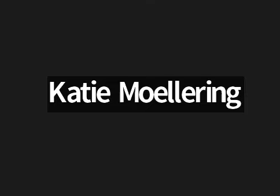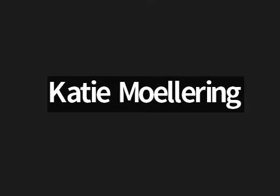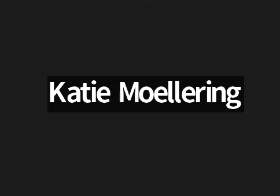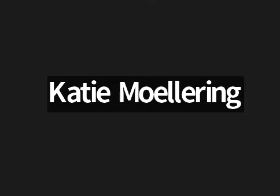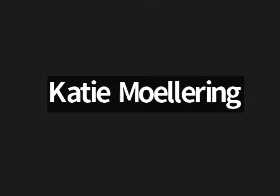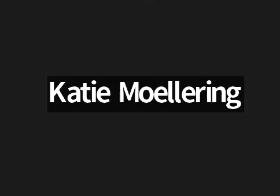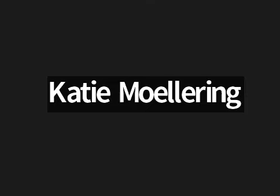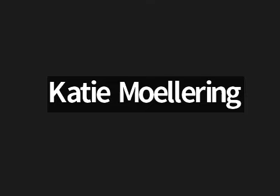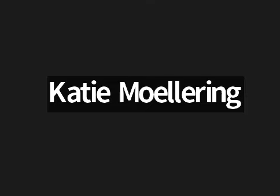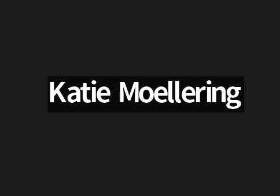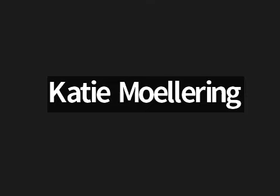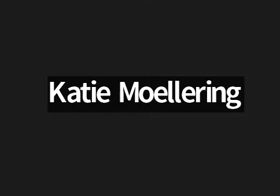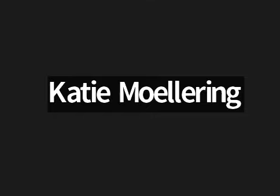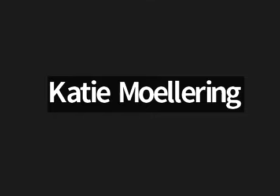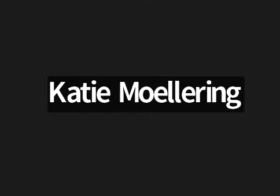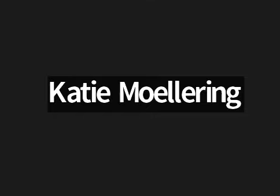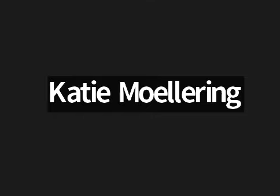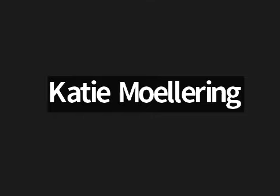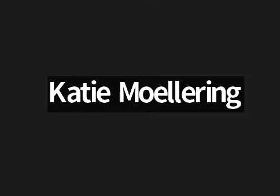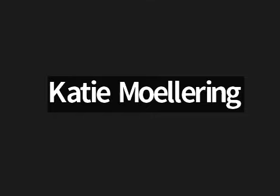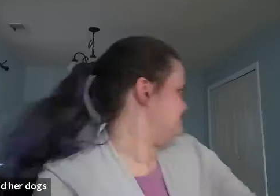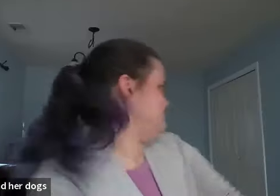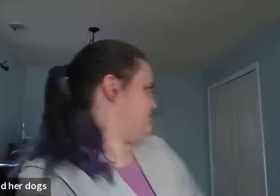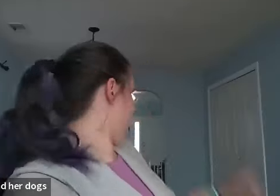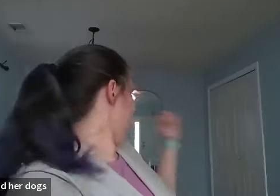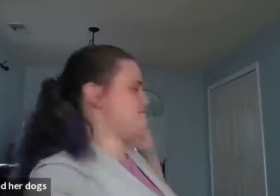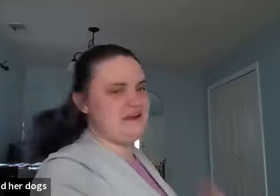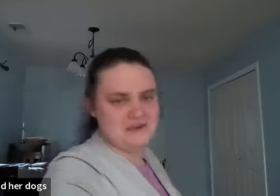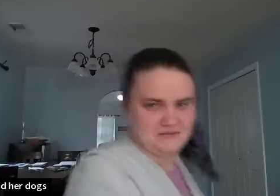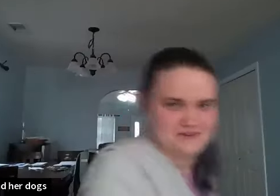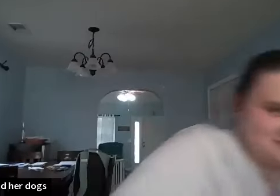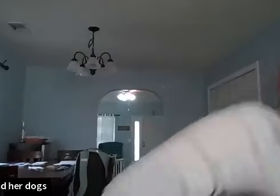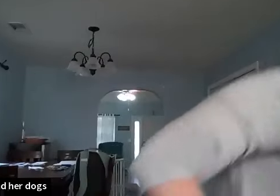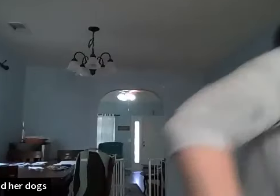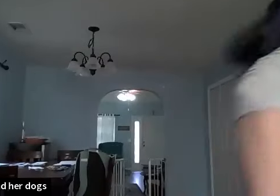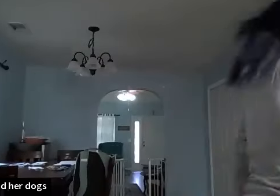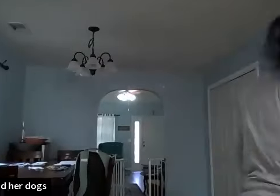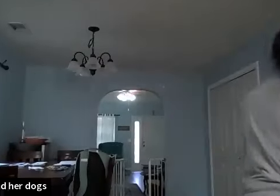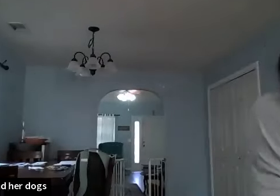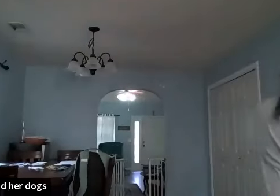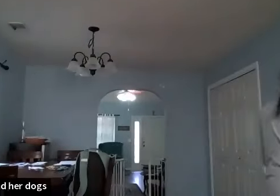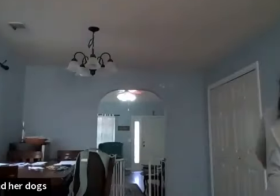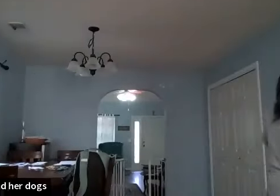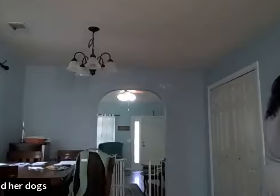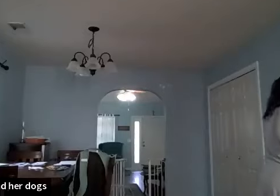that while I let okay. people in. No worries. Let me put on the light behind me. I realize it's very dark back. All right.